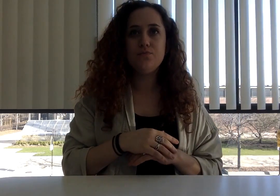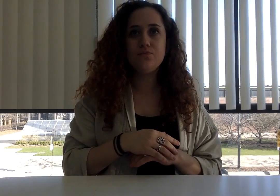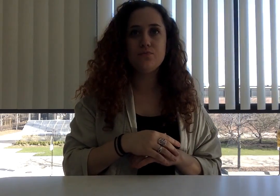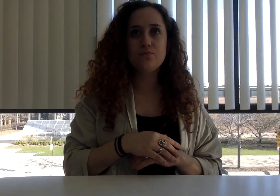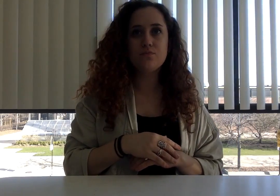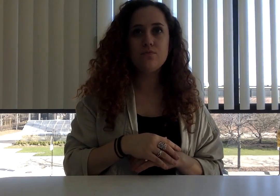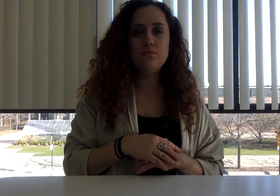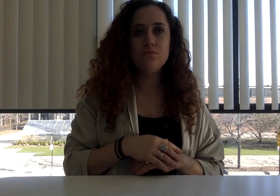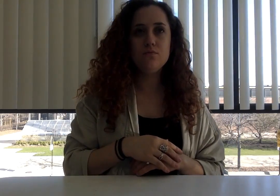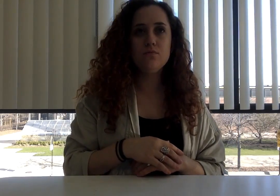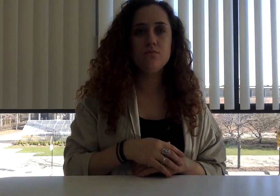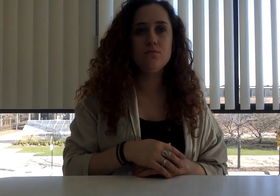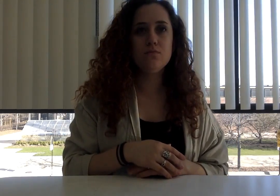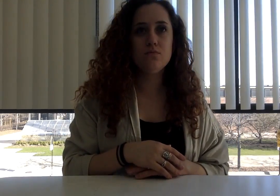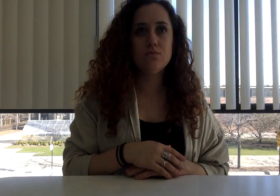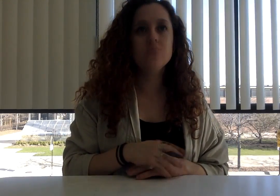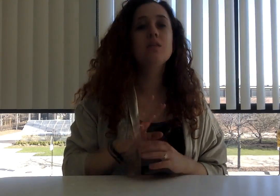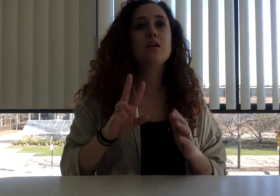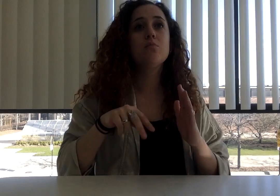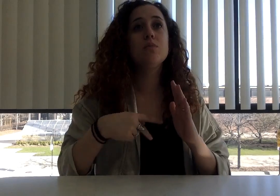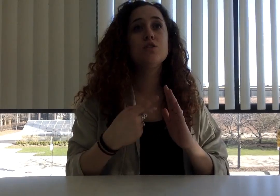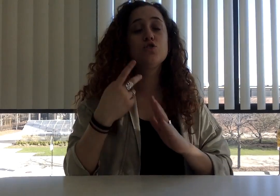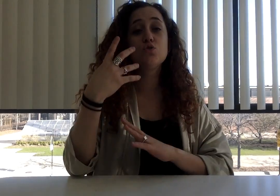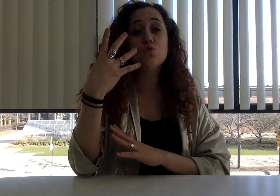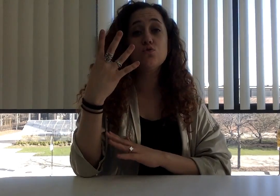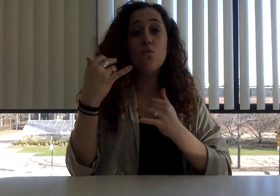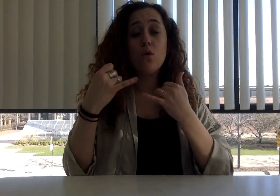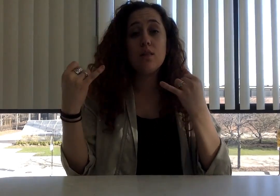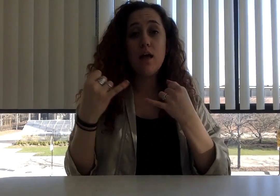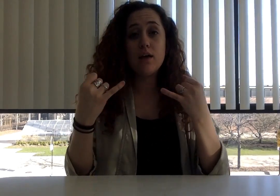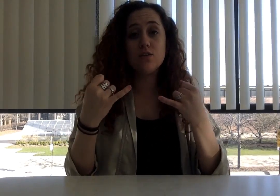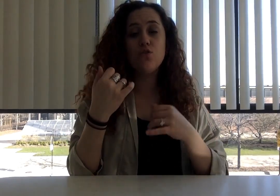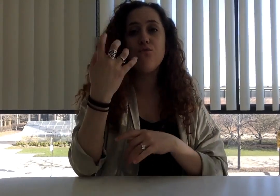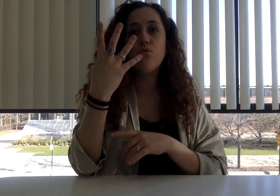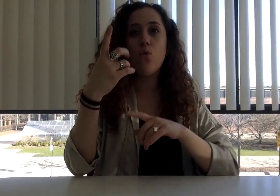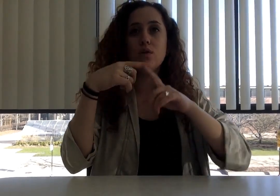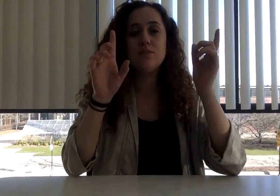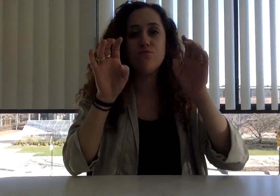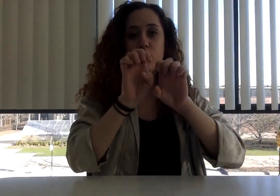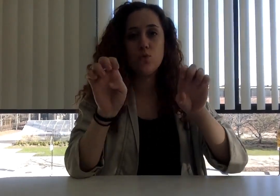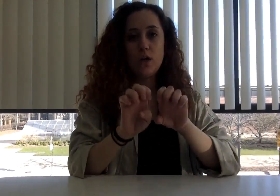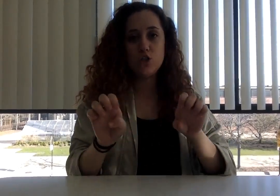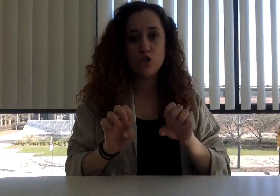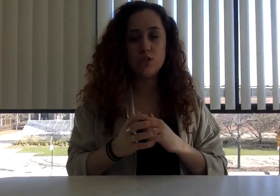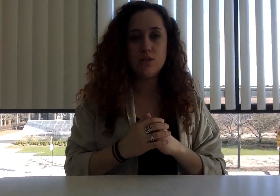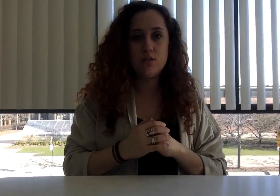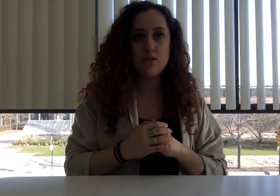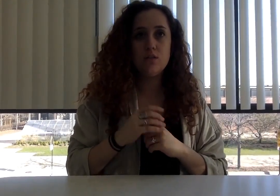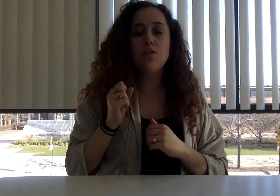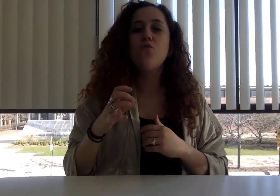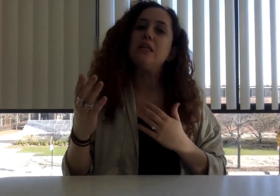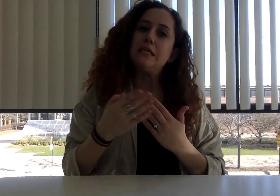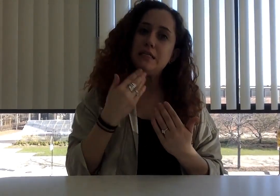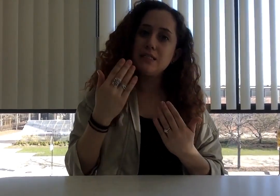sides, which means there are 4 lines, there's 4 equations. So for the easy ones, y is less than or equal